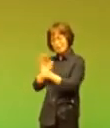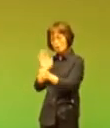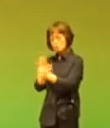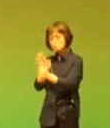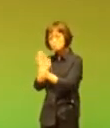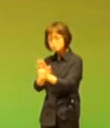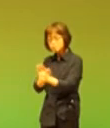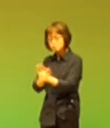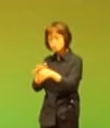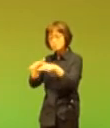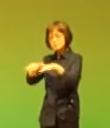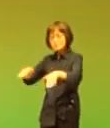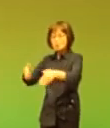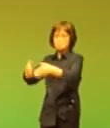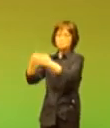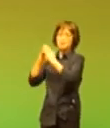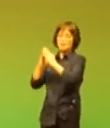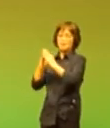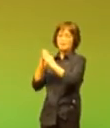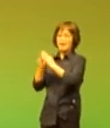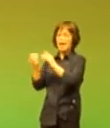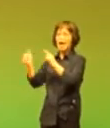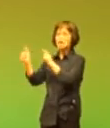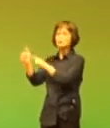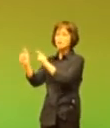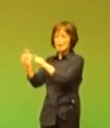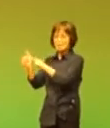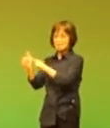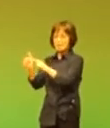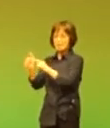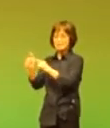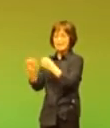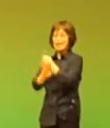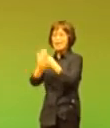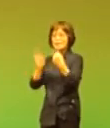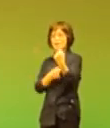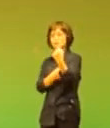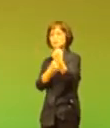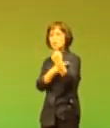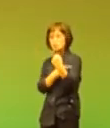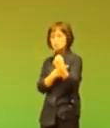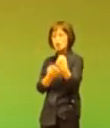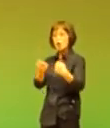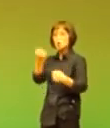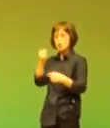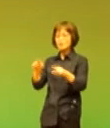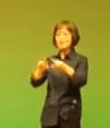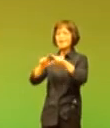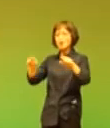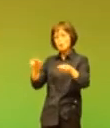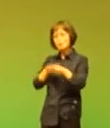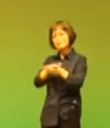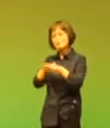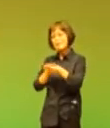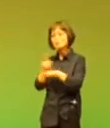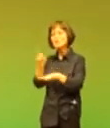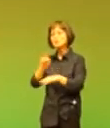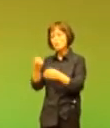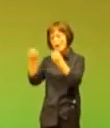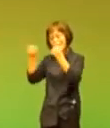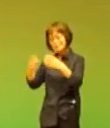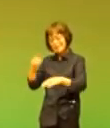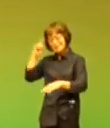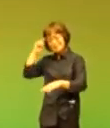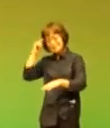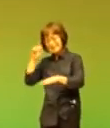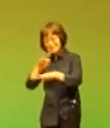critical factor brought about by atomic weaponry was the need for new modes of thinking if humankind is to